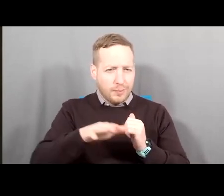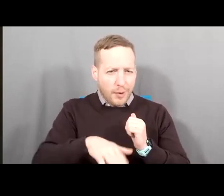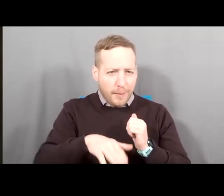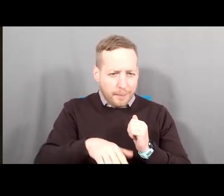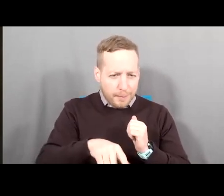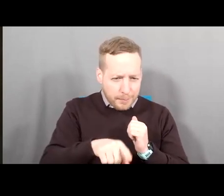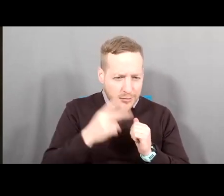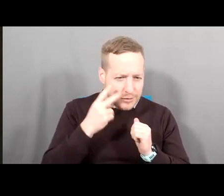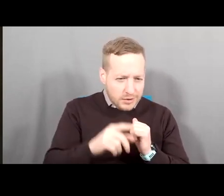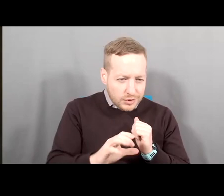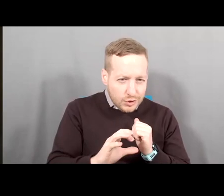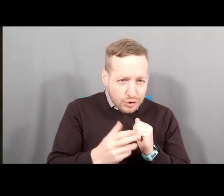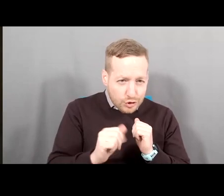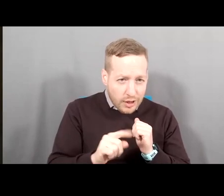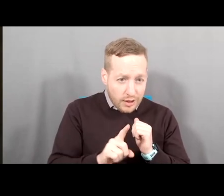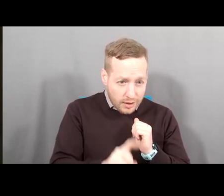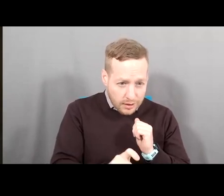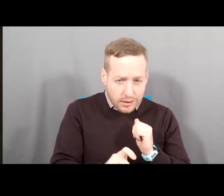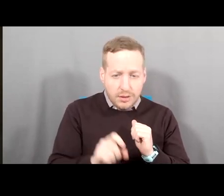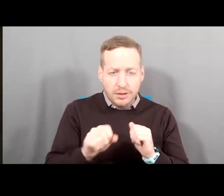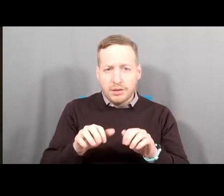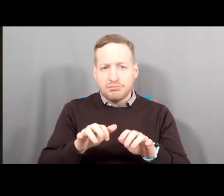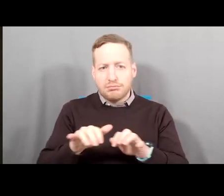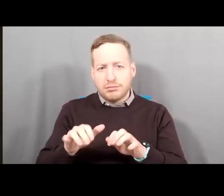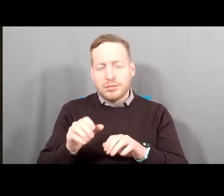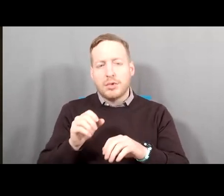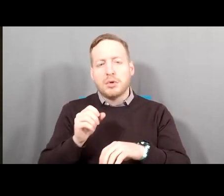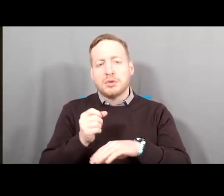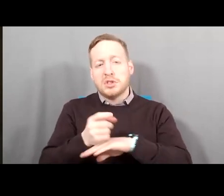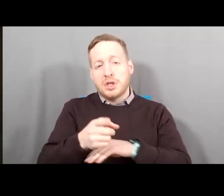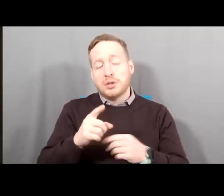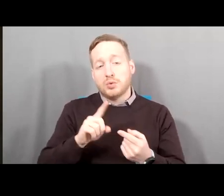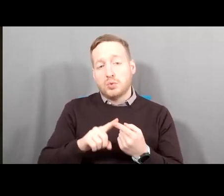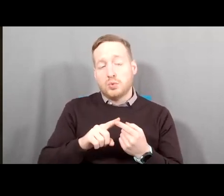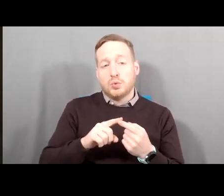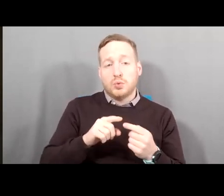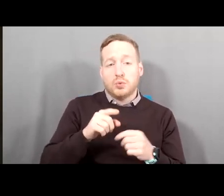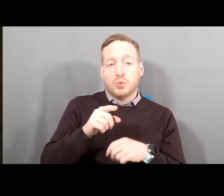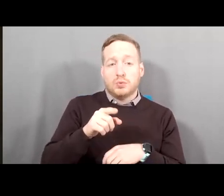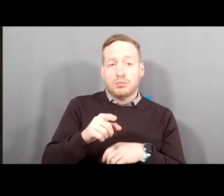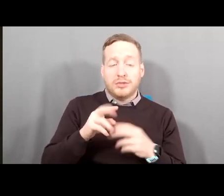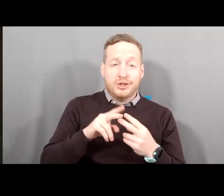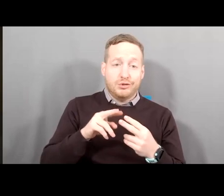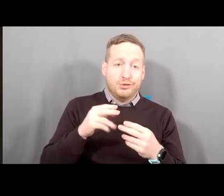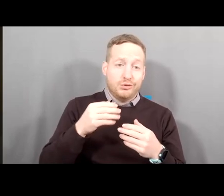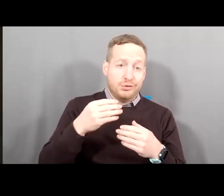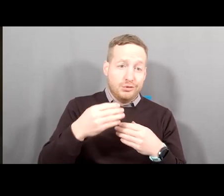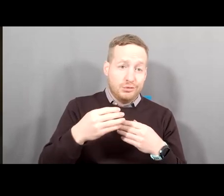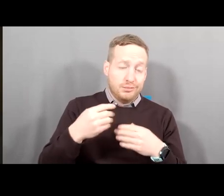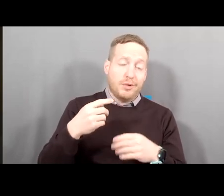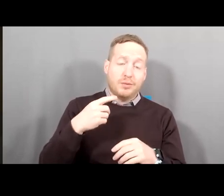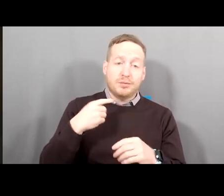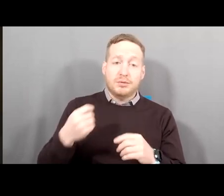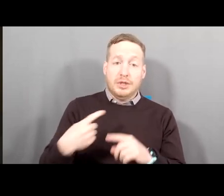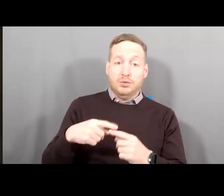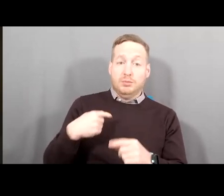in the chat. If you see at the bottom, there's a little, like a speech box that says chat, and you can